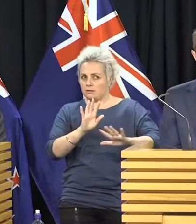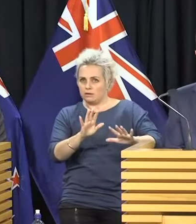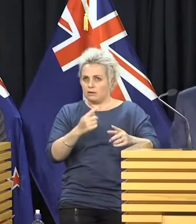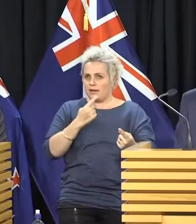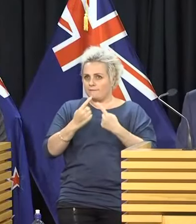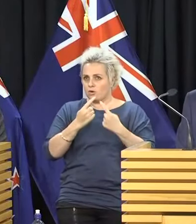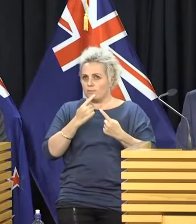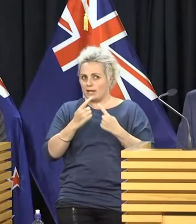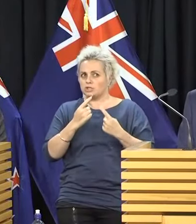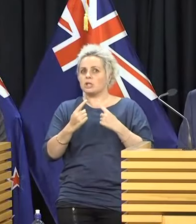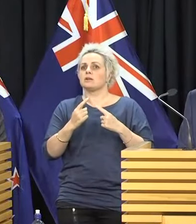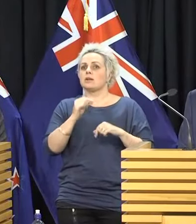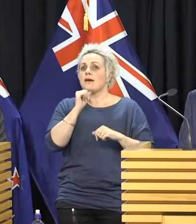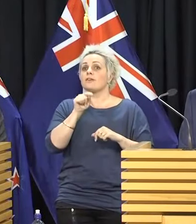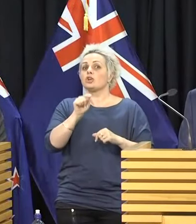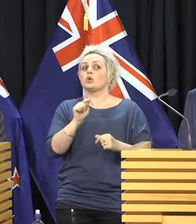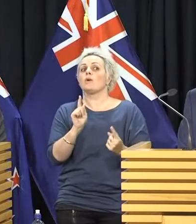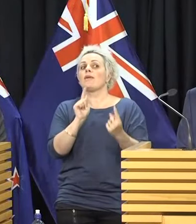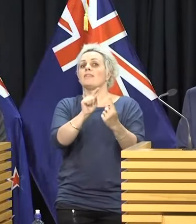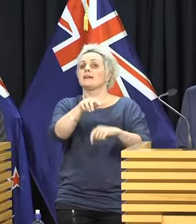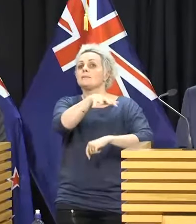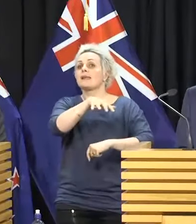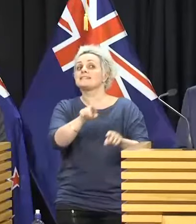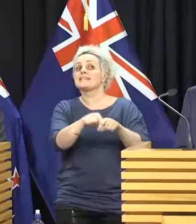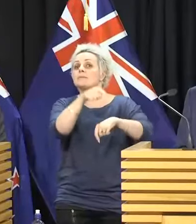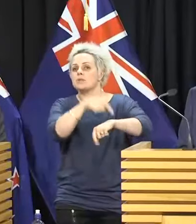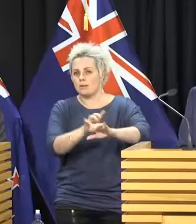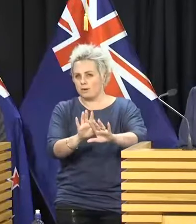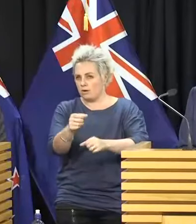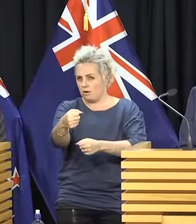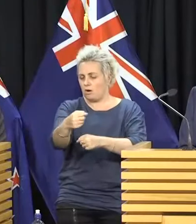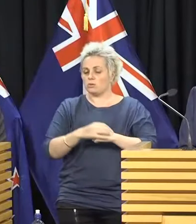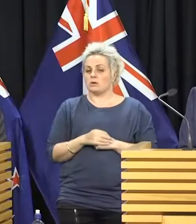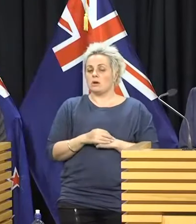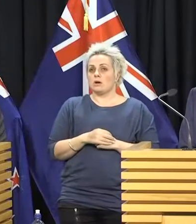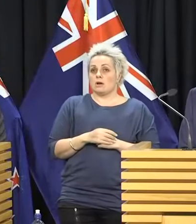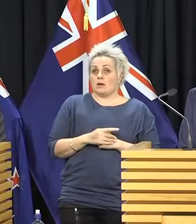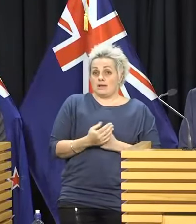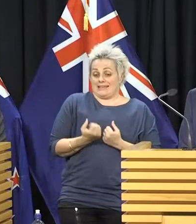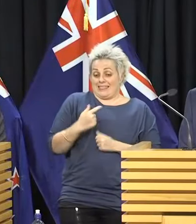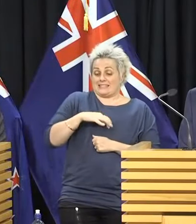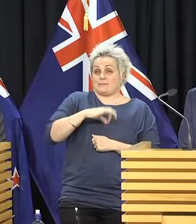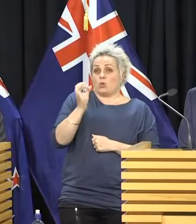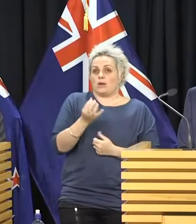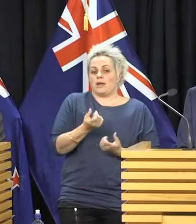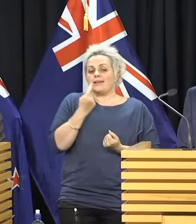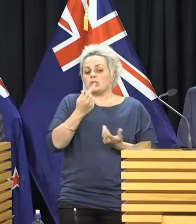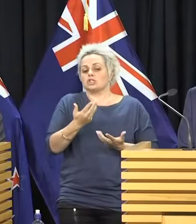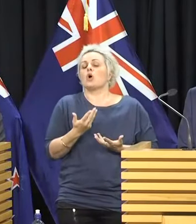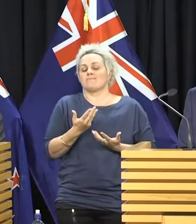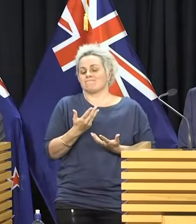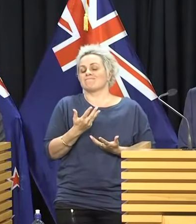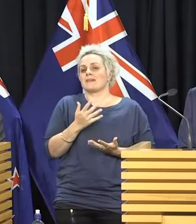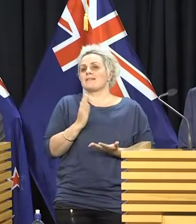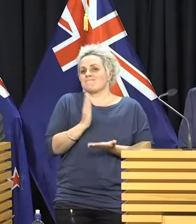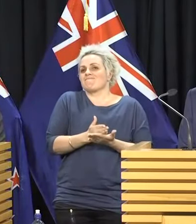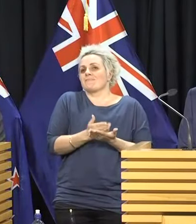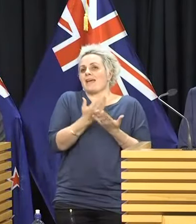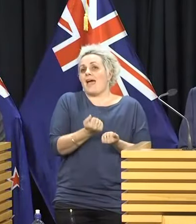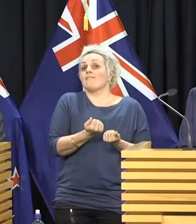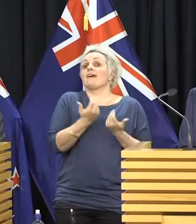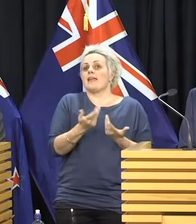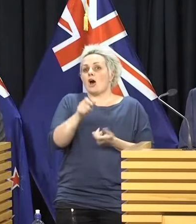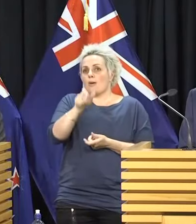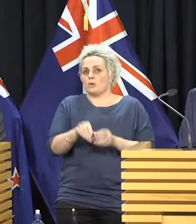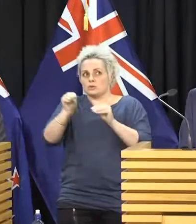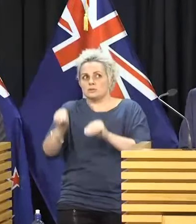instructions or requests to people who may have been there. The positive test was just confirmed this morning, mid-morning, and the person is being moved to the